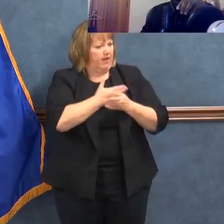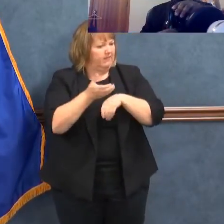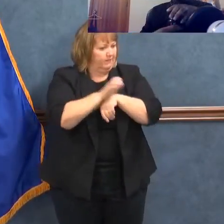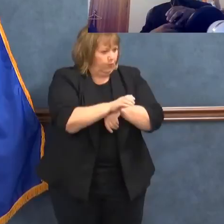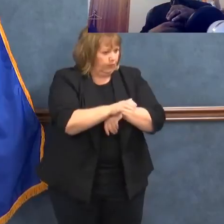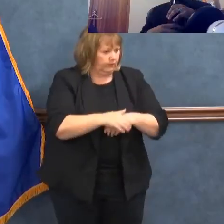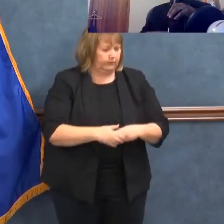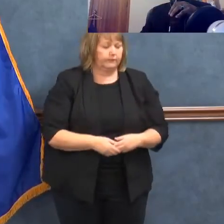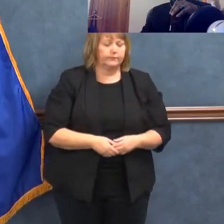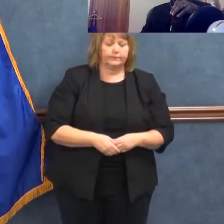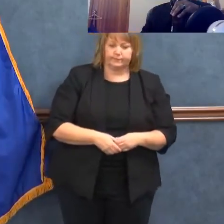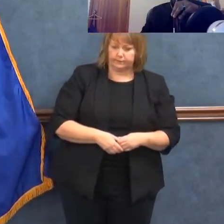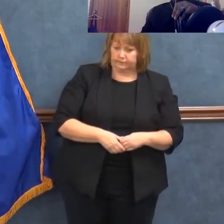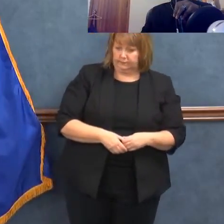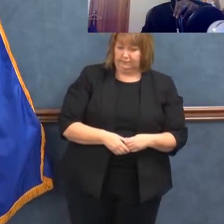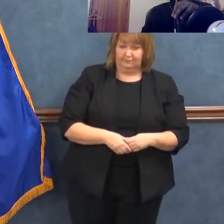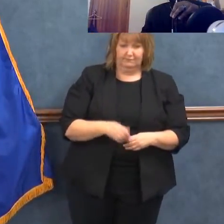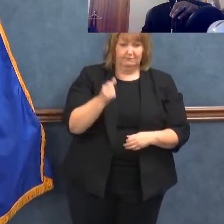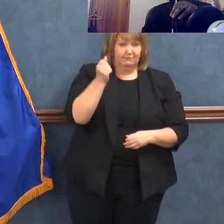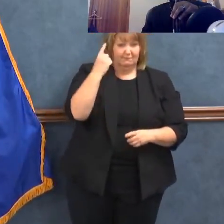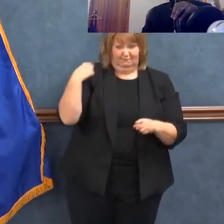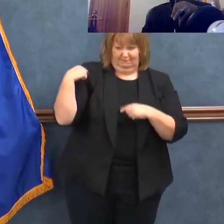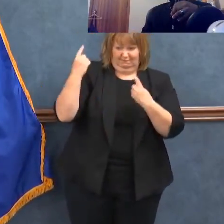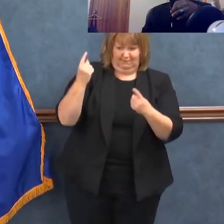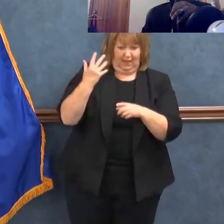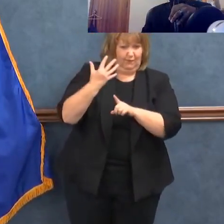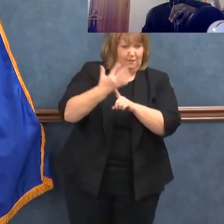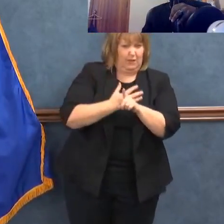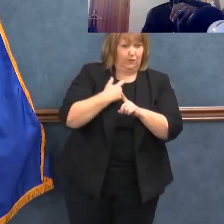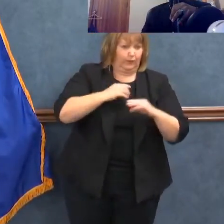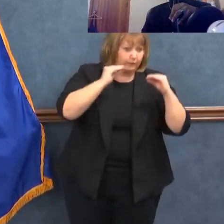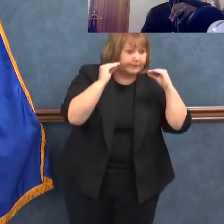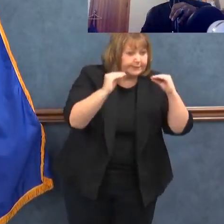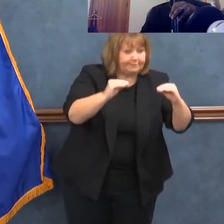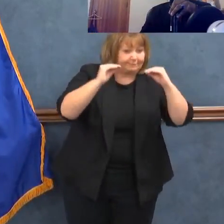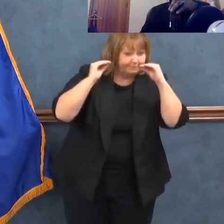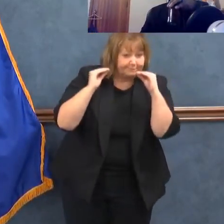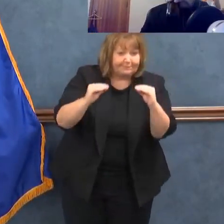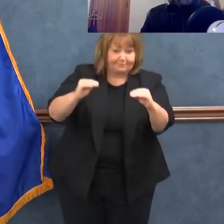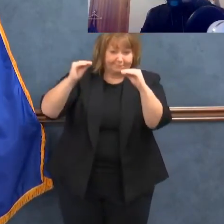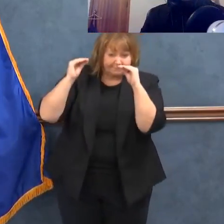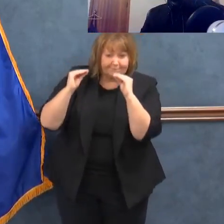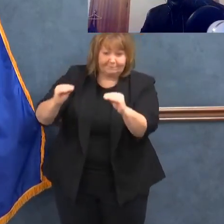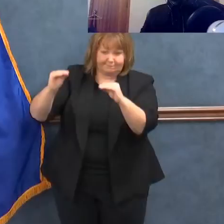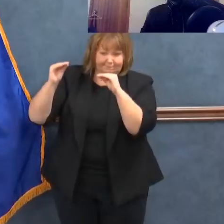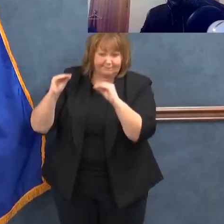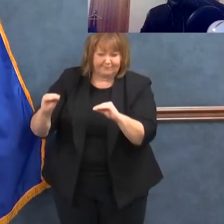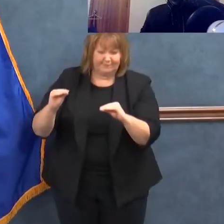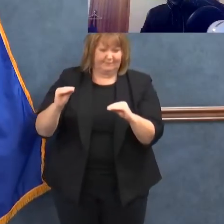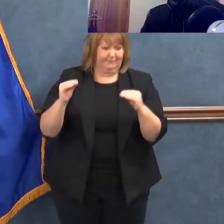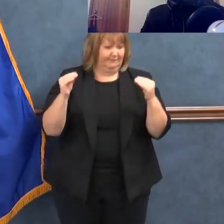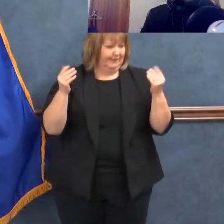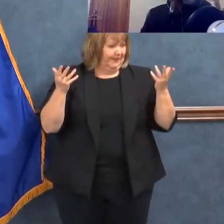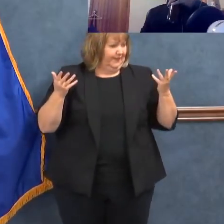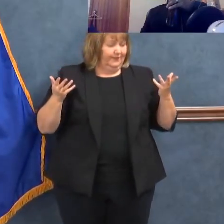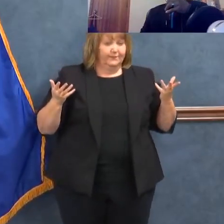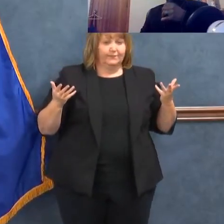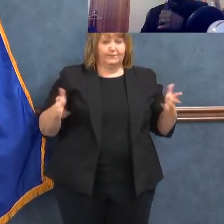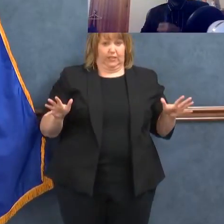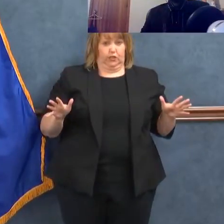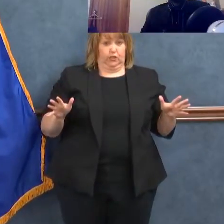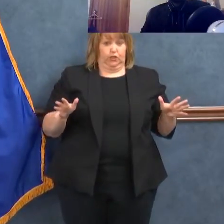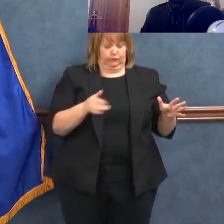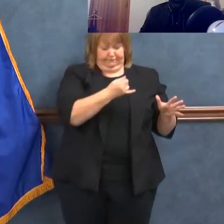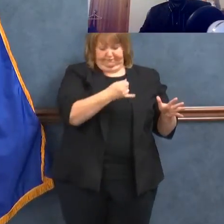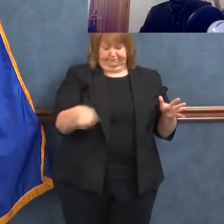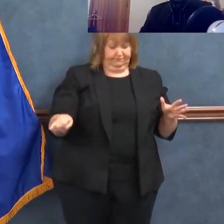for education is over. Businesses, Nevadans, and visitors should all be familiar with the expectations of